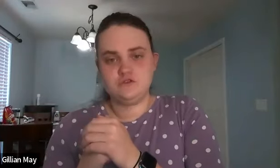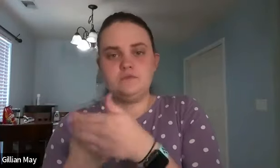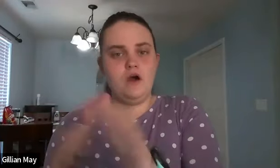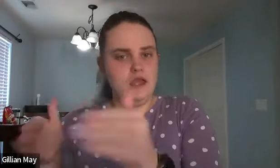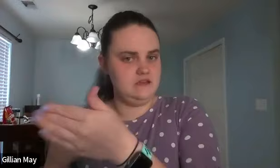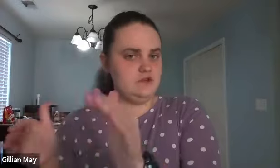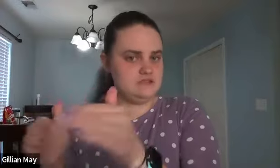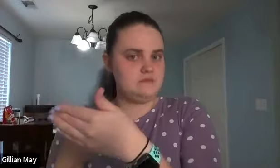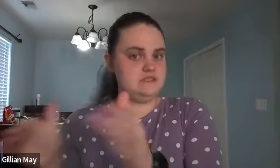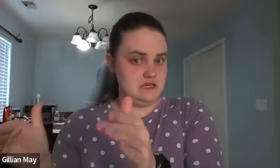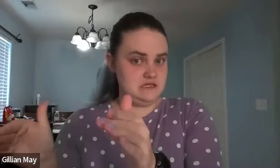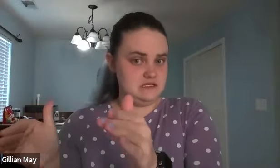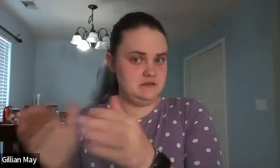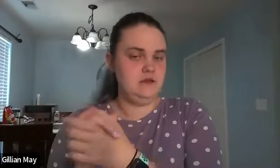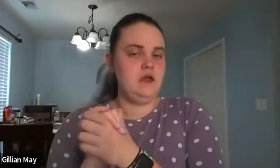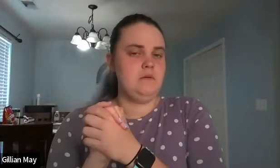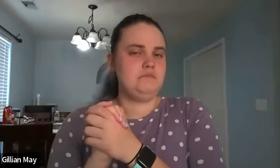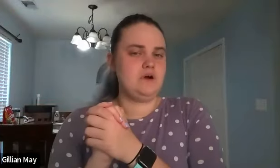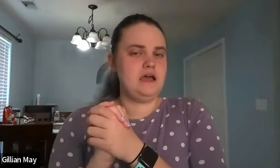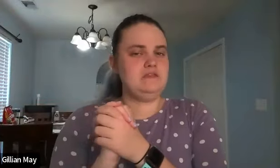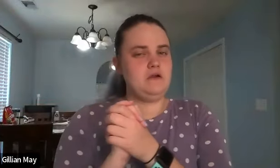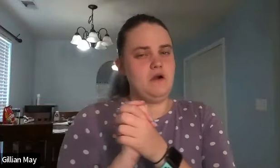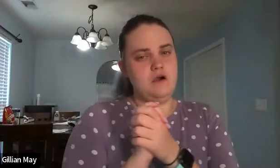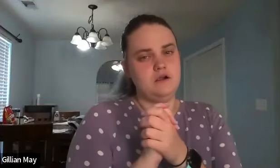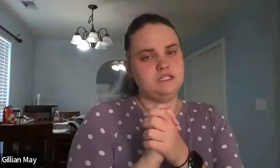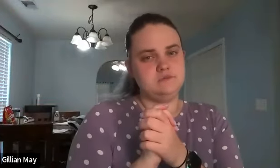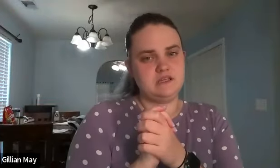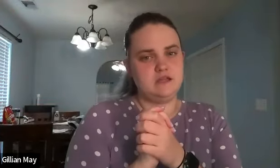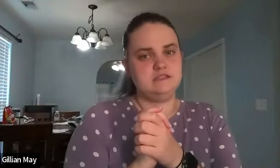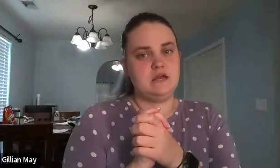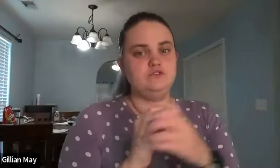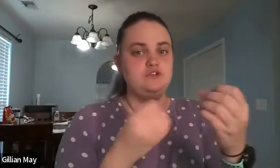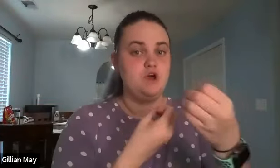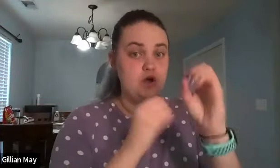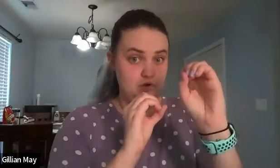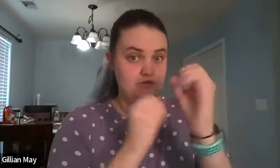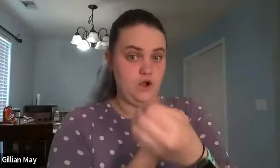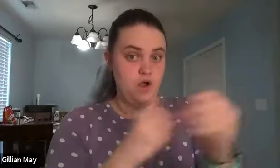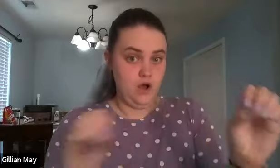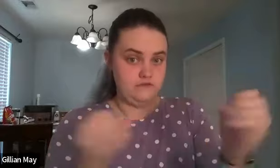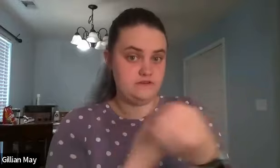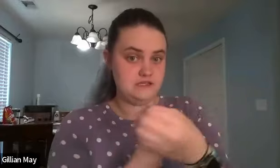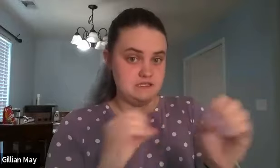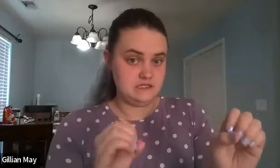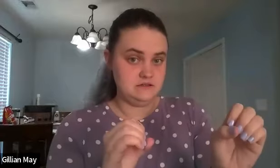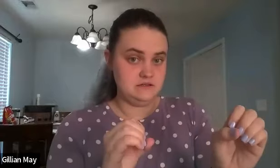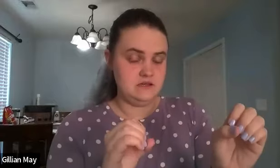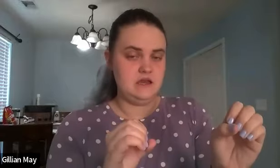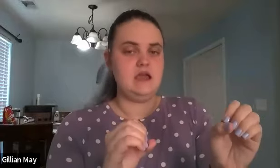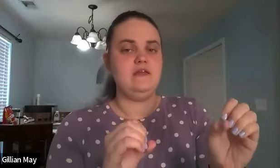bedroom, any of those types is this. But there are some signs that'll do the O for office and